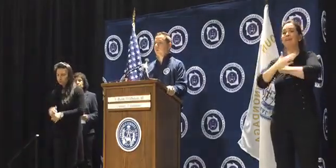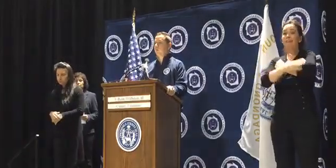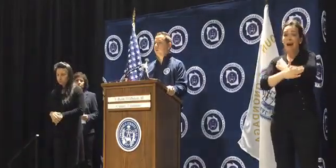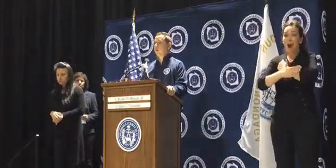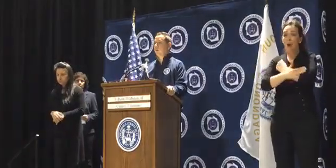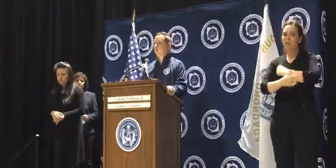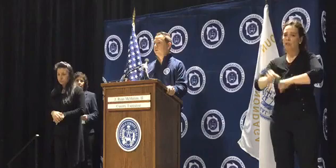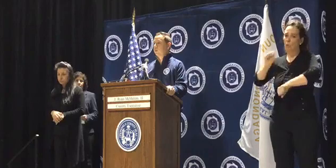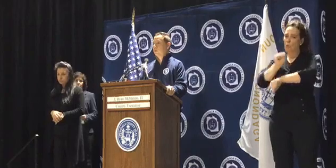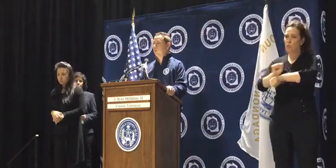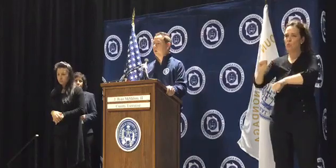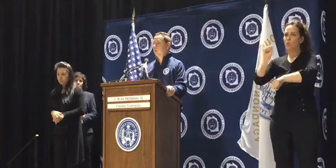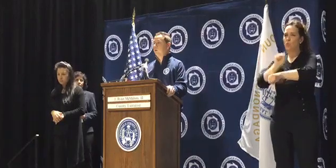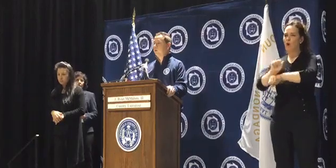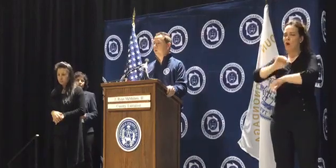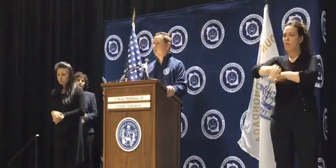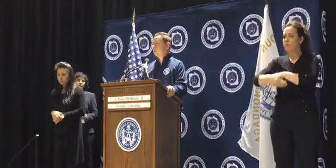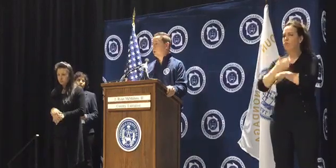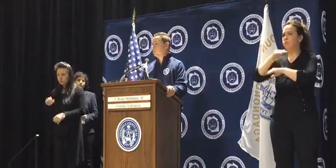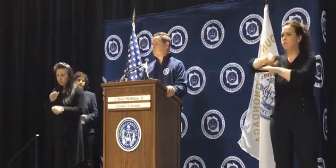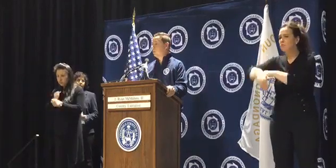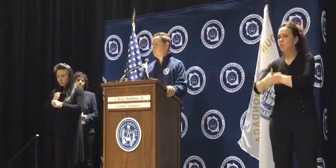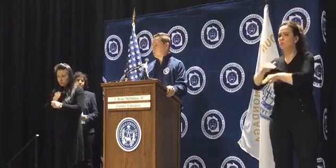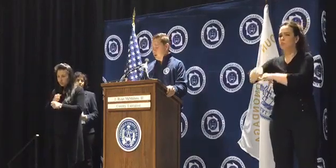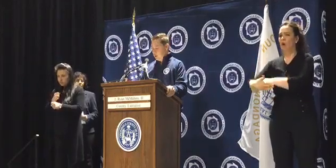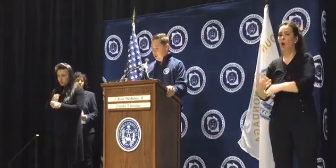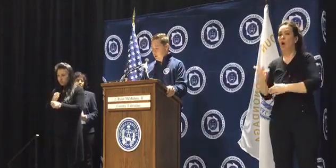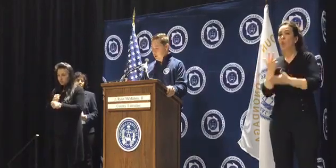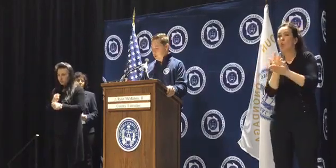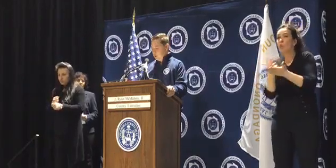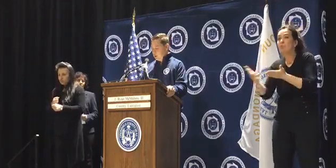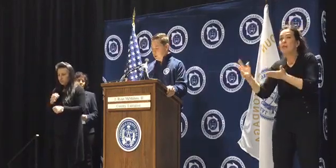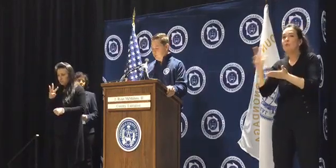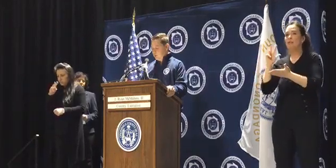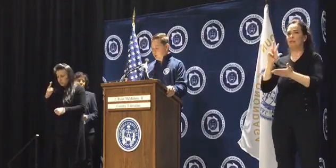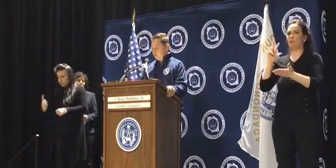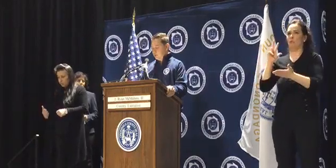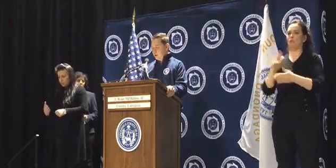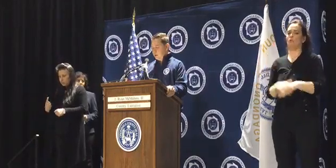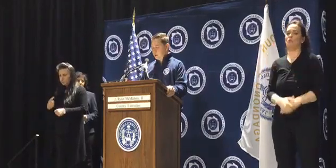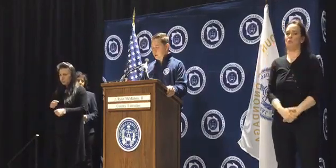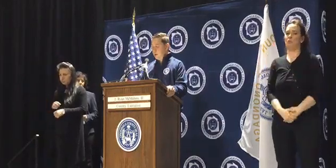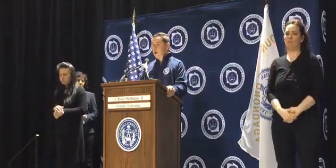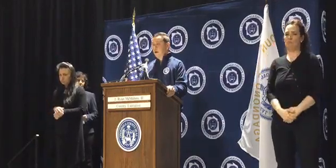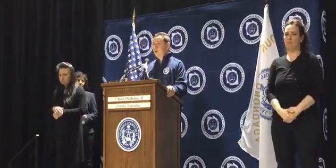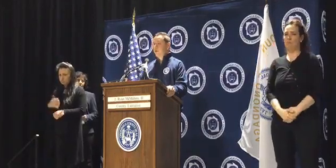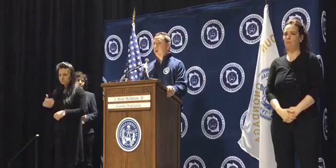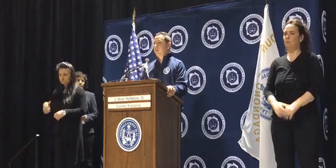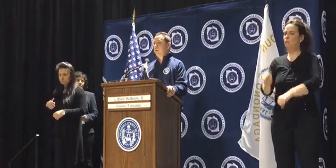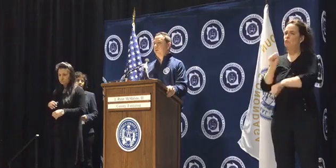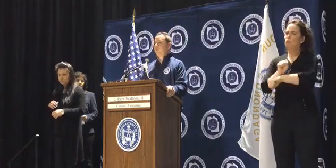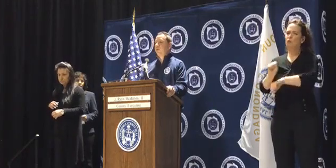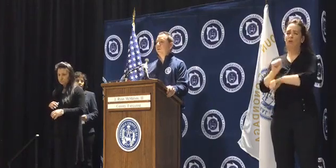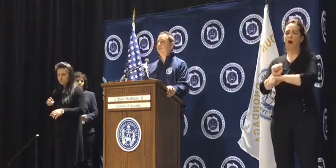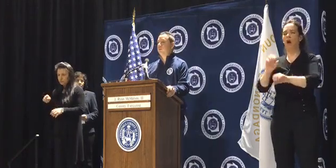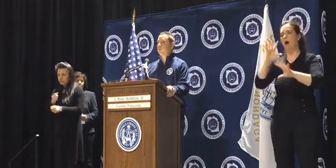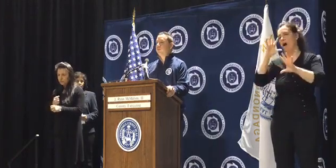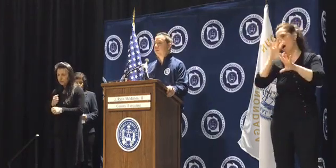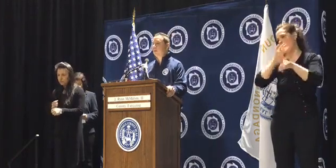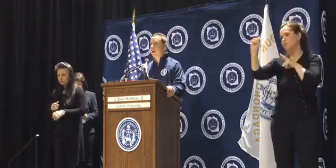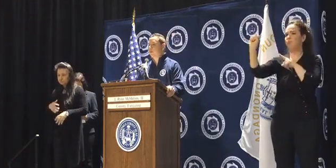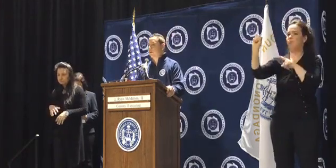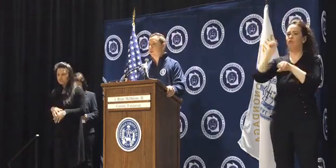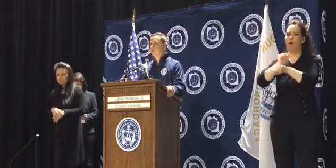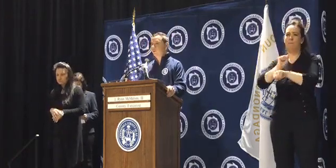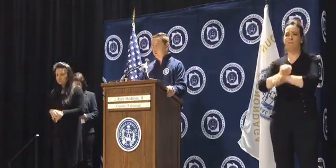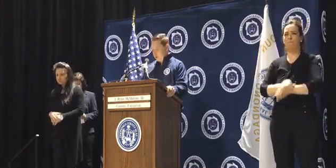working 24/7 for well over 3 weeks now. The work is tremendous. And to put everything in perspective, we've been